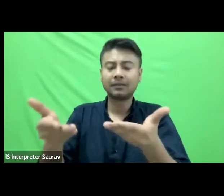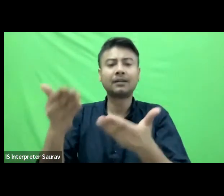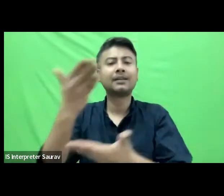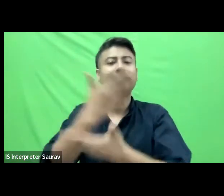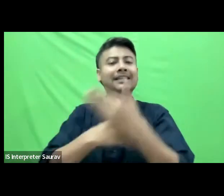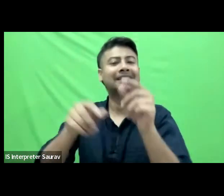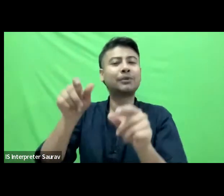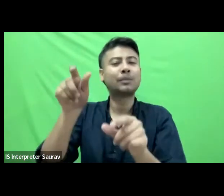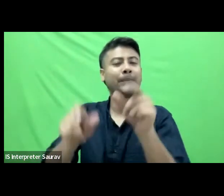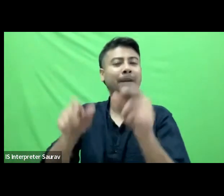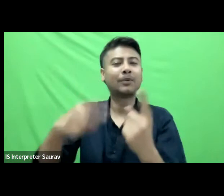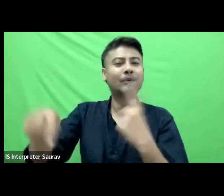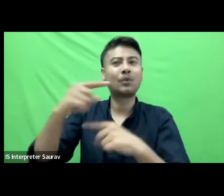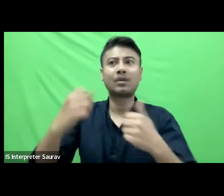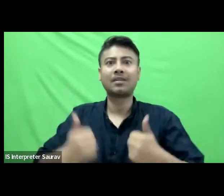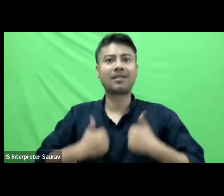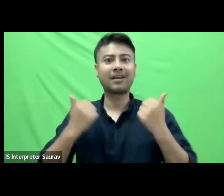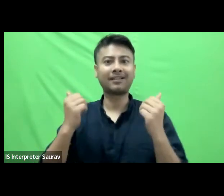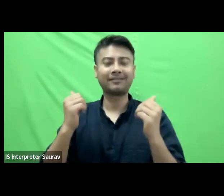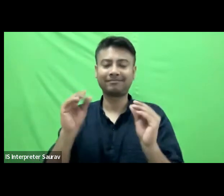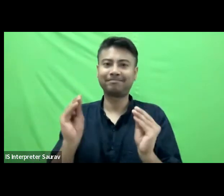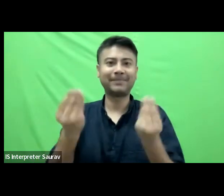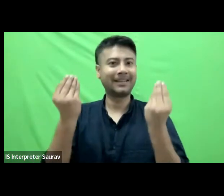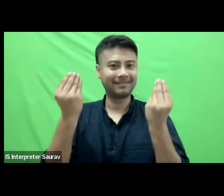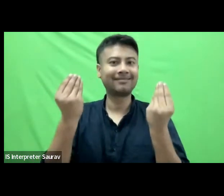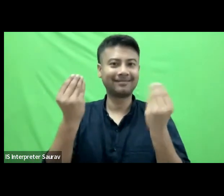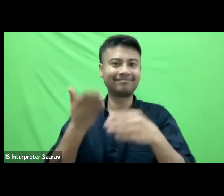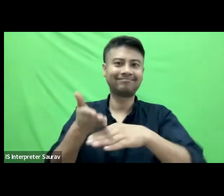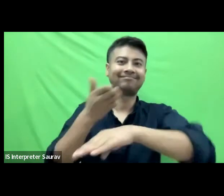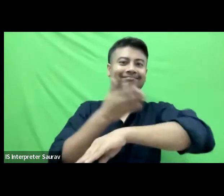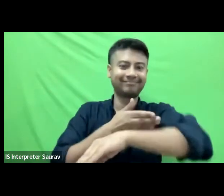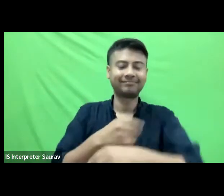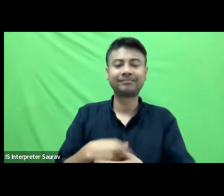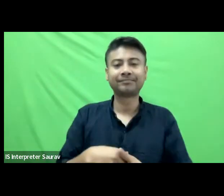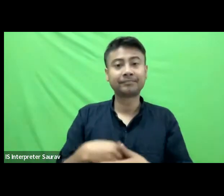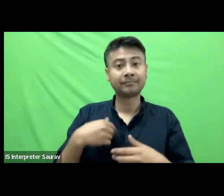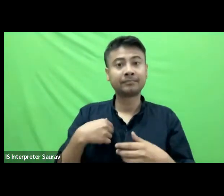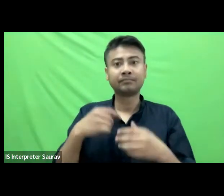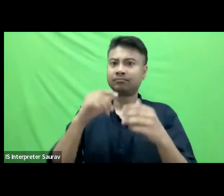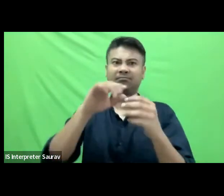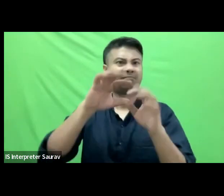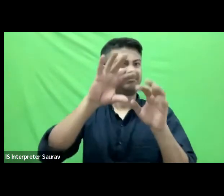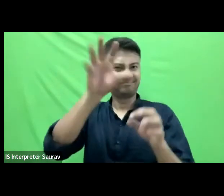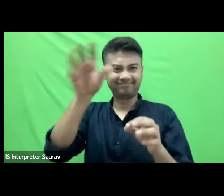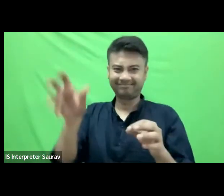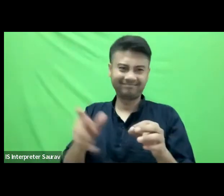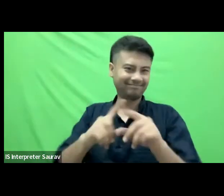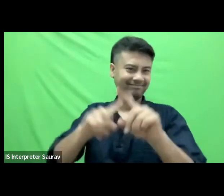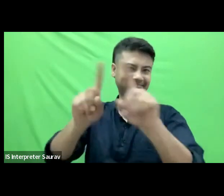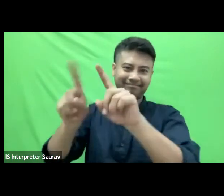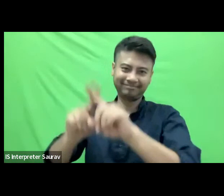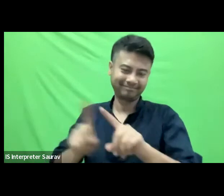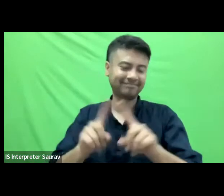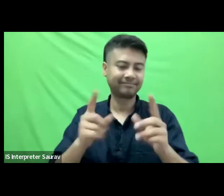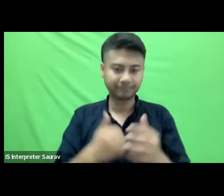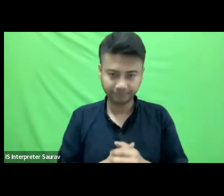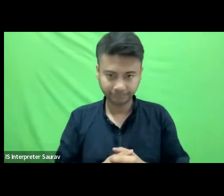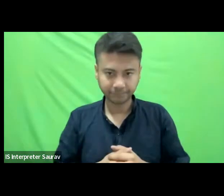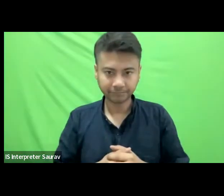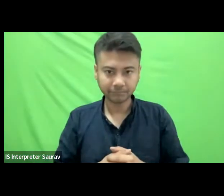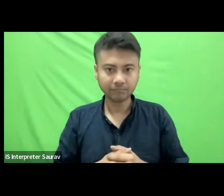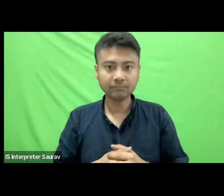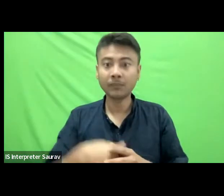I'm going to introduce each of our panelists in turn, and then we hope at the end we will have